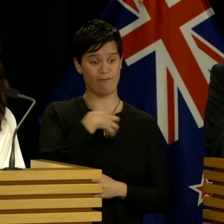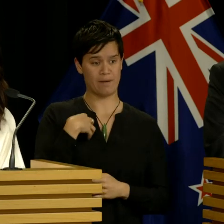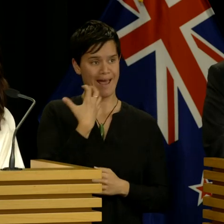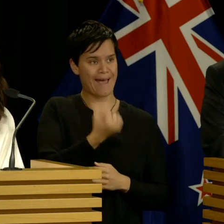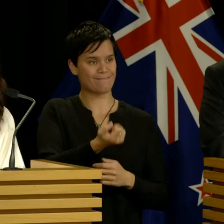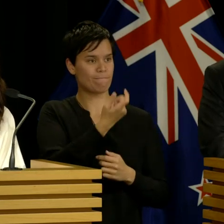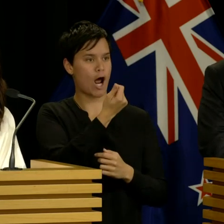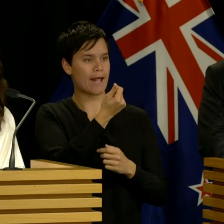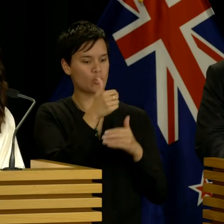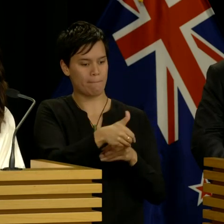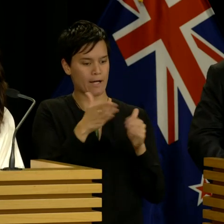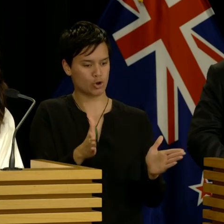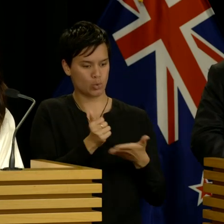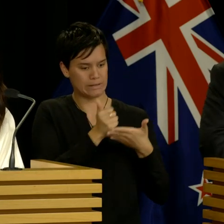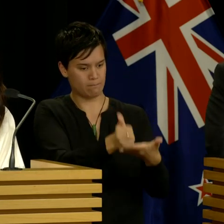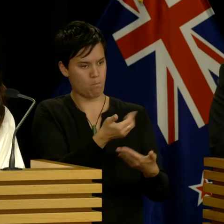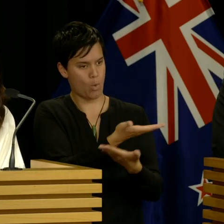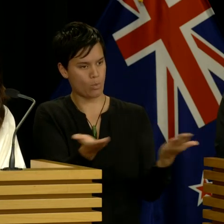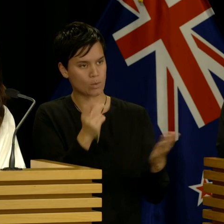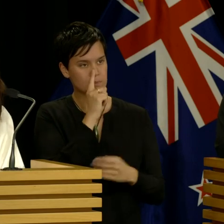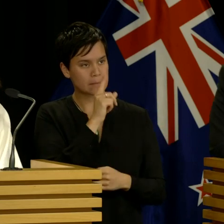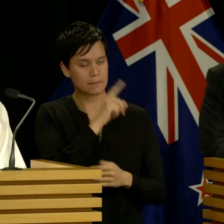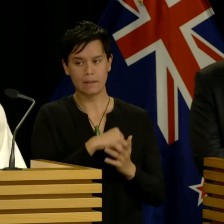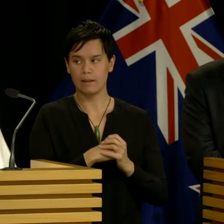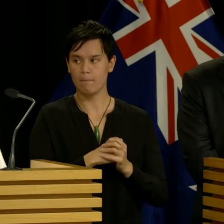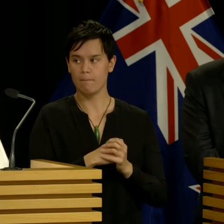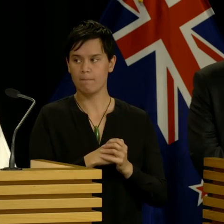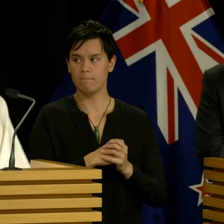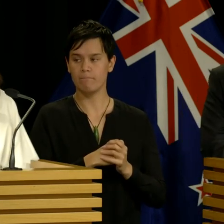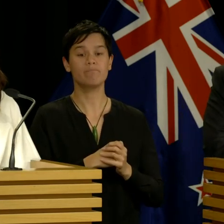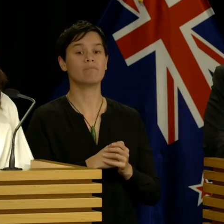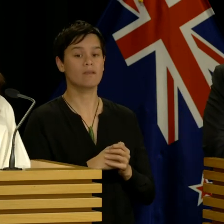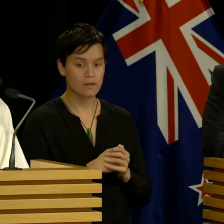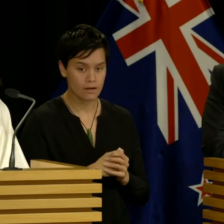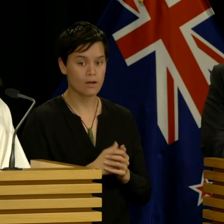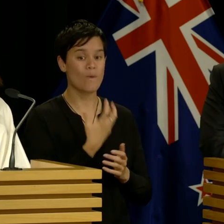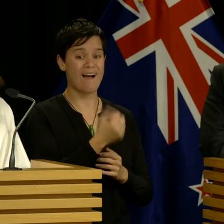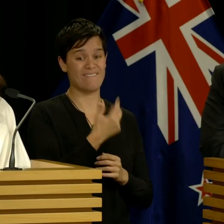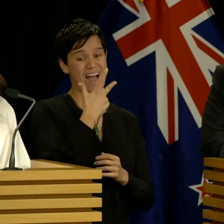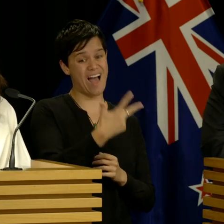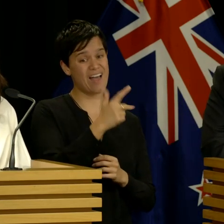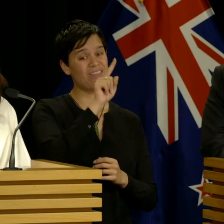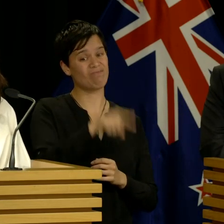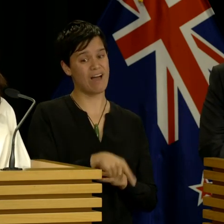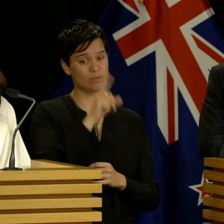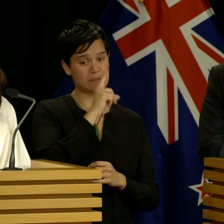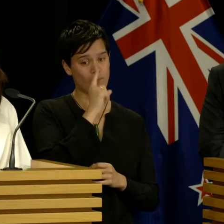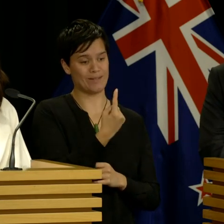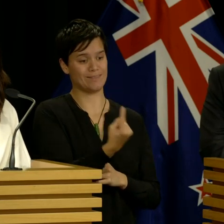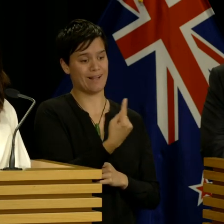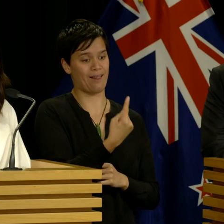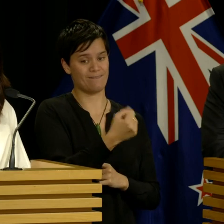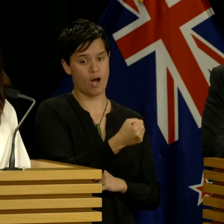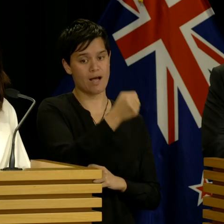mean, And look, at this stage, keeping in mind, we have had 8,000 individuals go into self-isolation